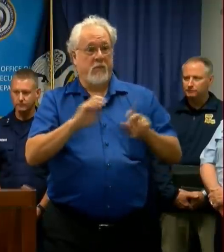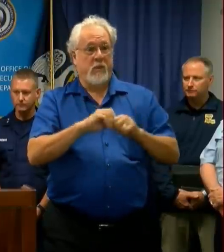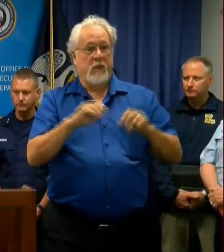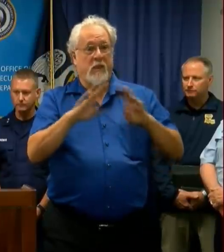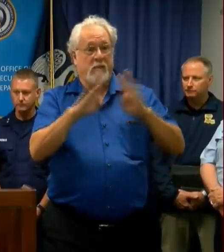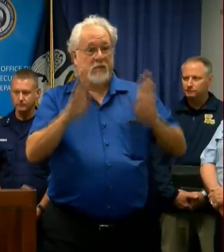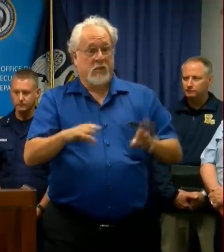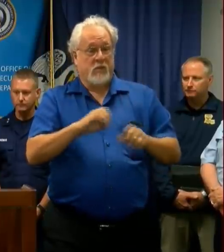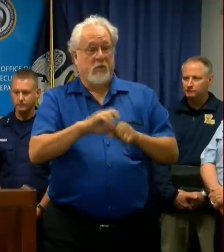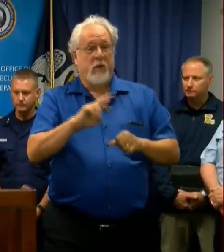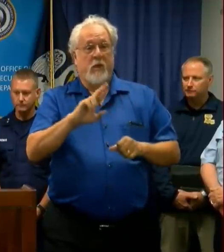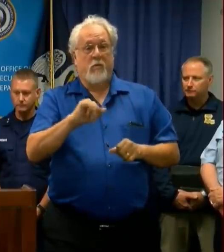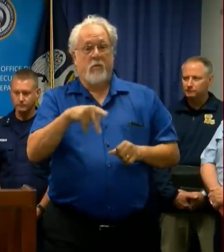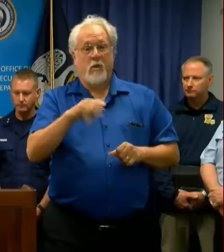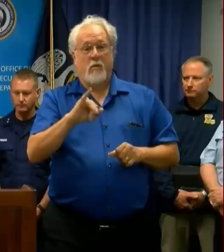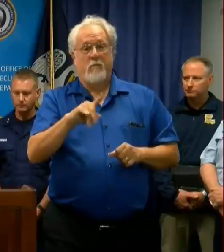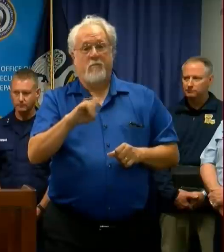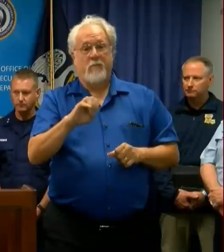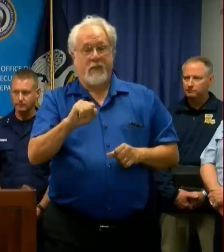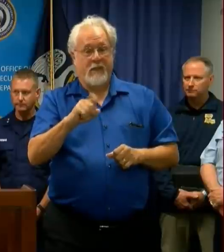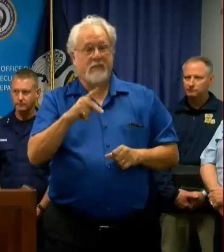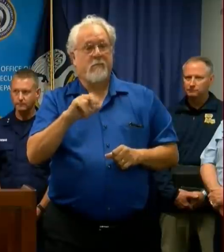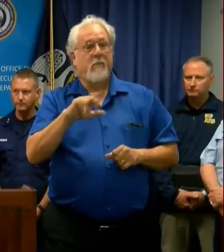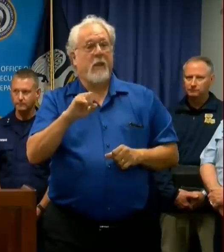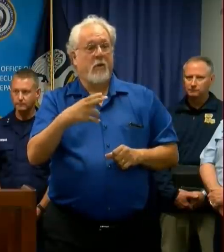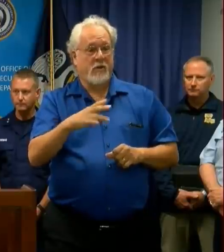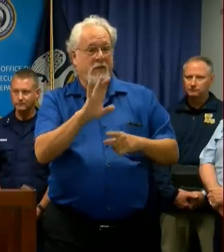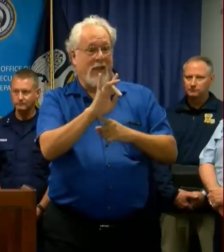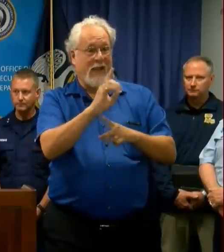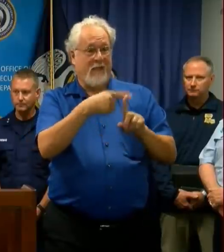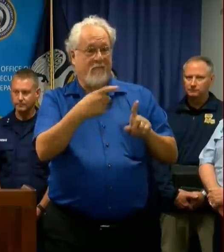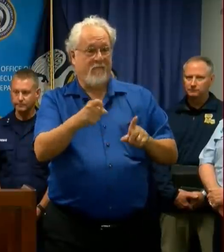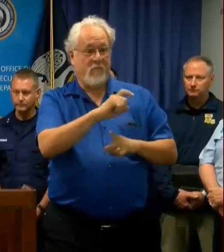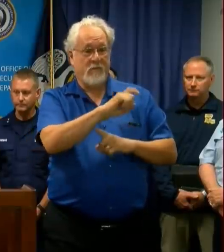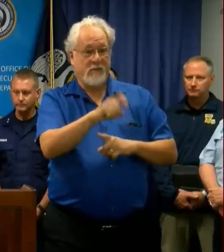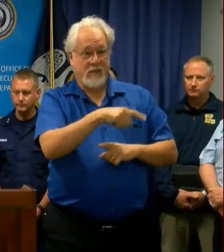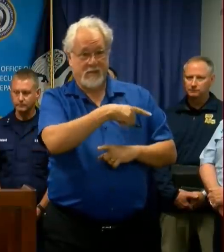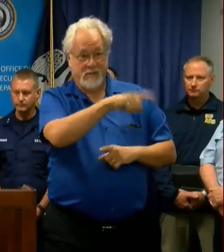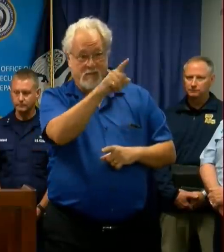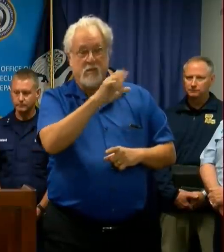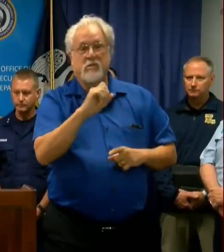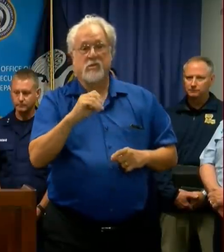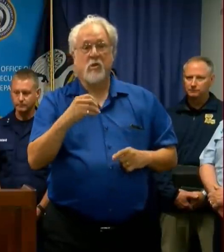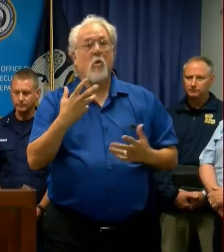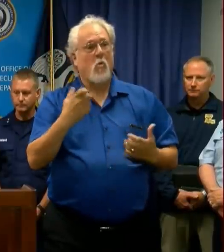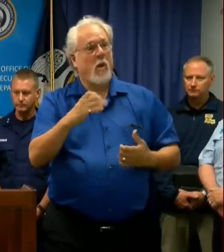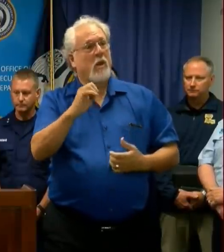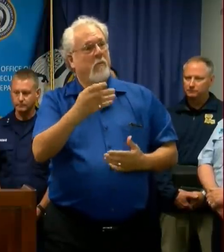in a shelter in Repeats Parish. 8 of them had come from Texas, and so obviously